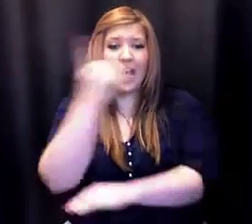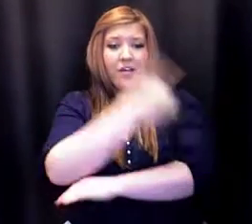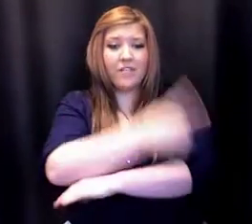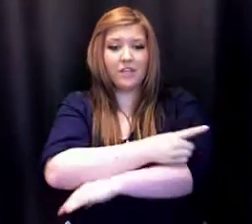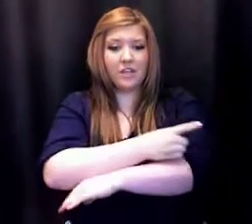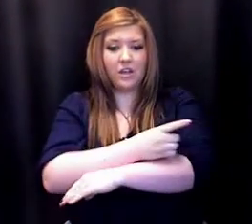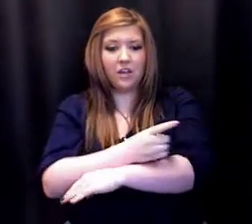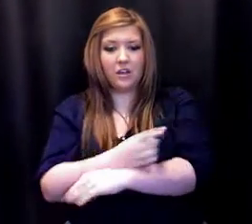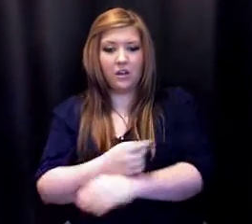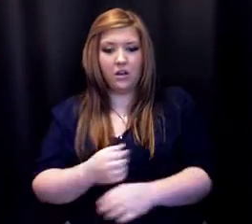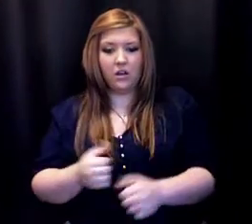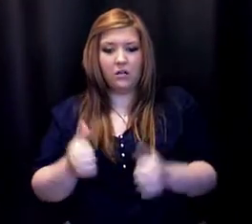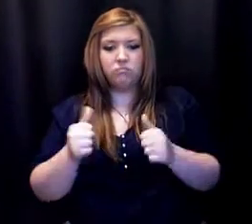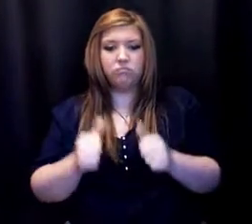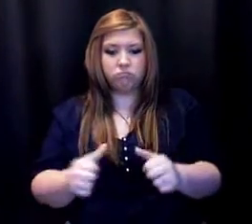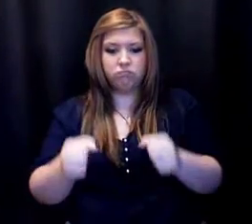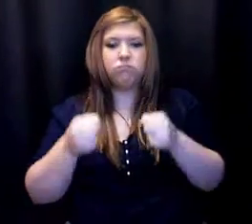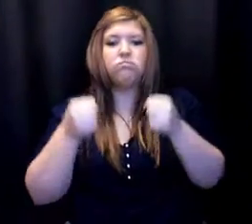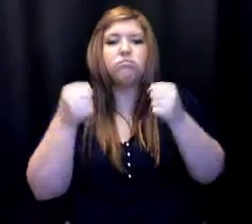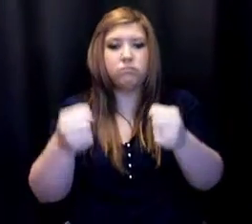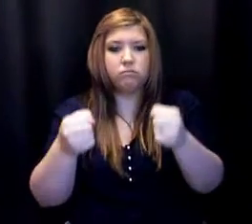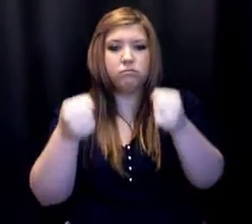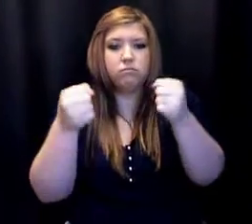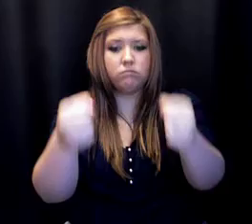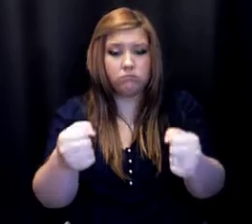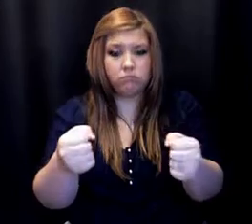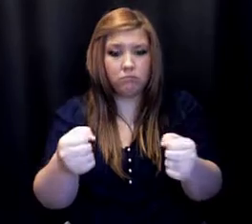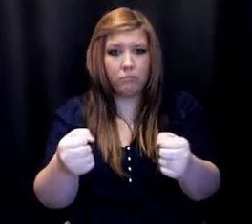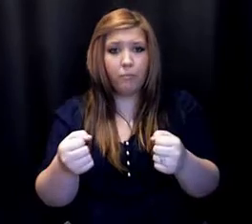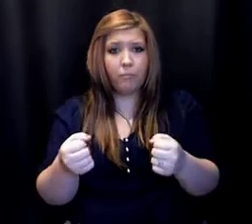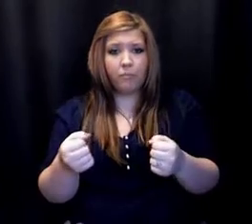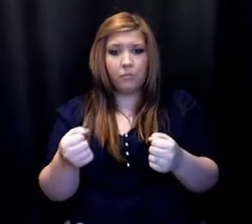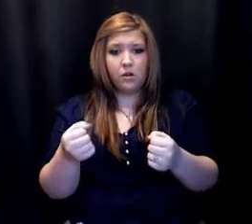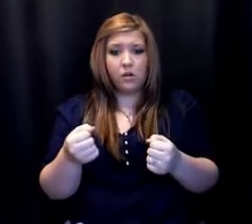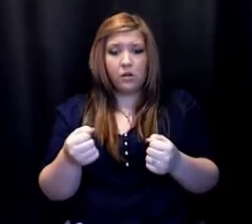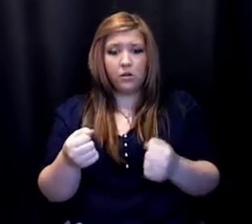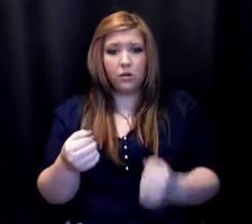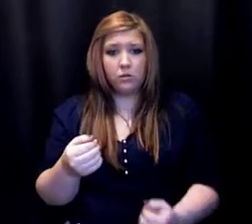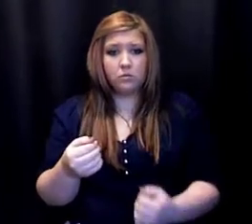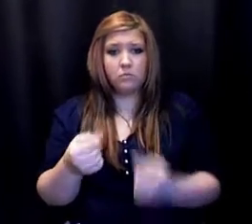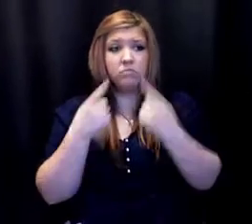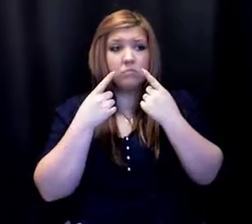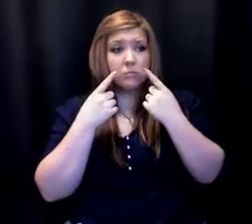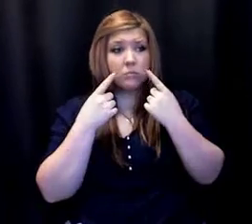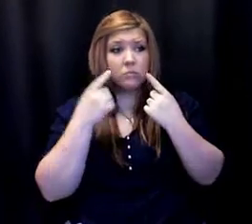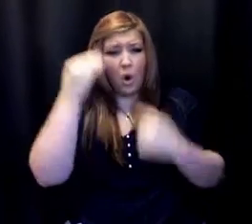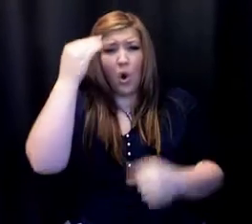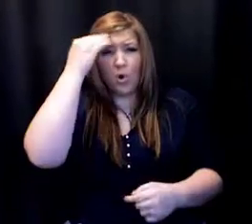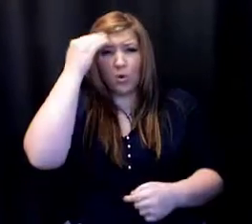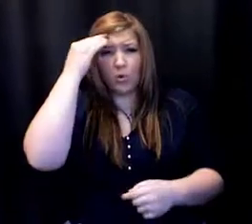that landmark because it's pretty well known, and I just wanted to be able to say I'd